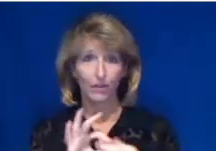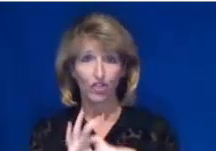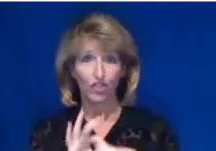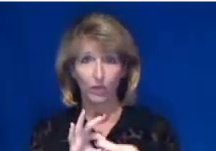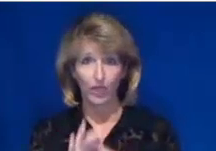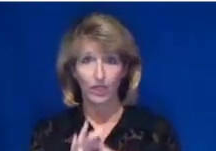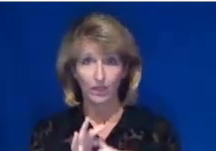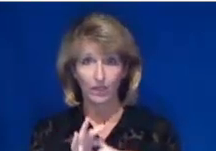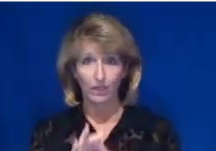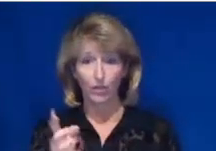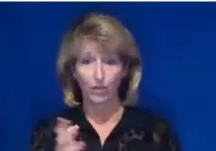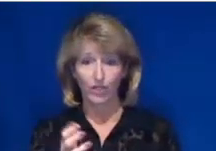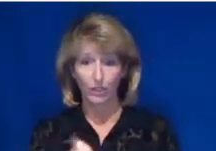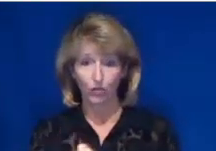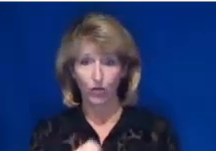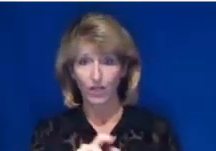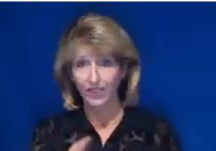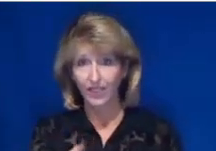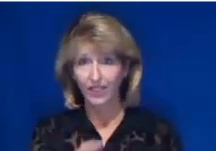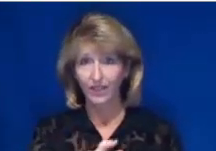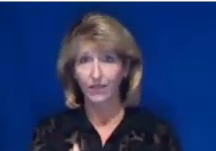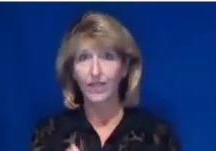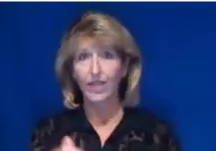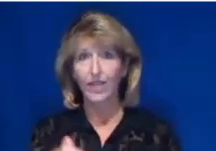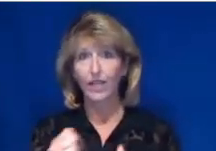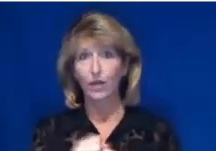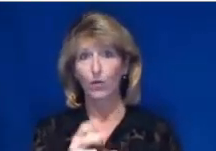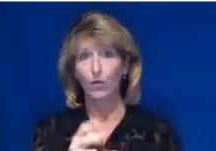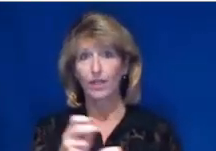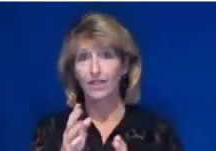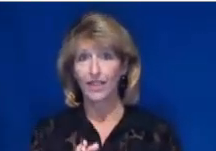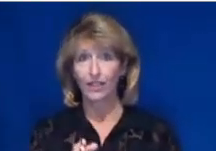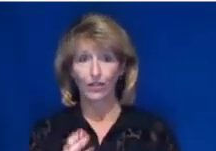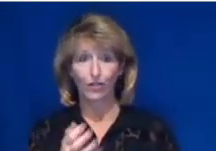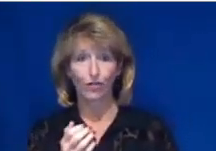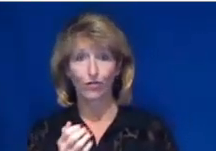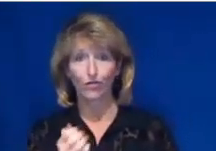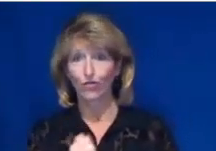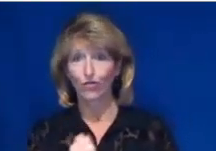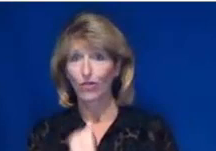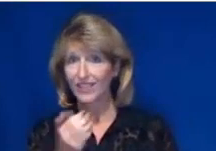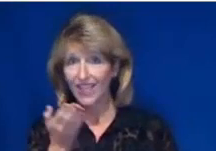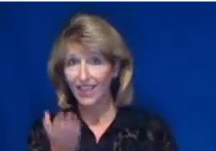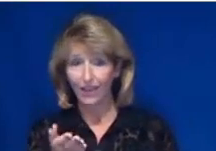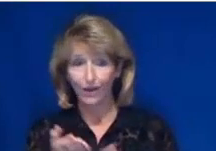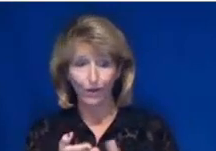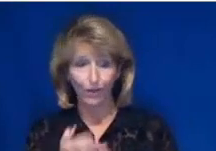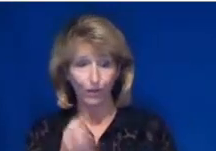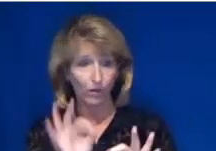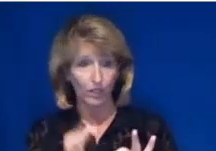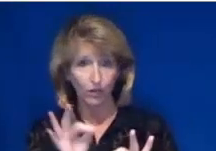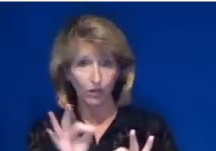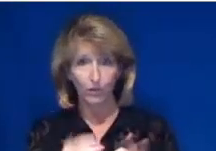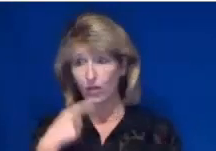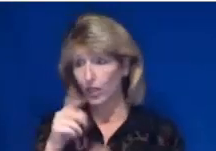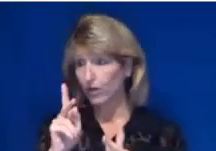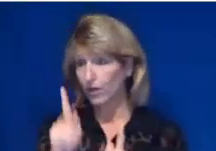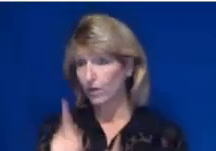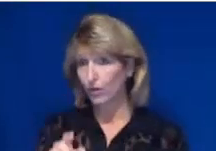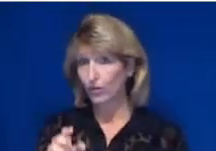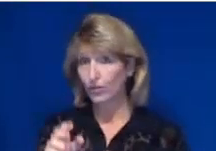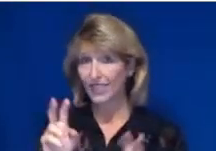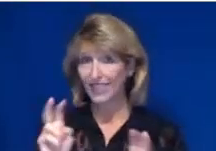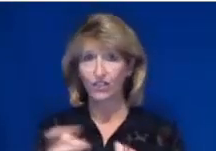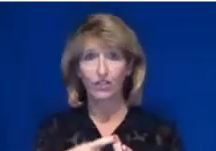results. The relationship between the assessor and the deaf individual is very important, but often is difficult through a